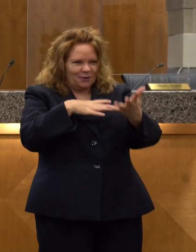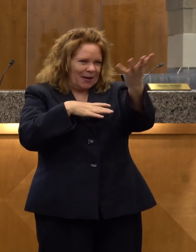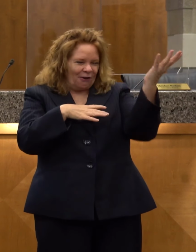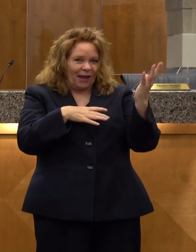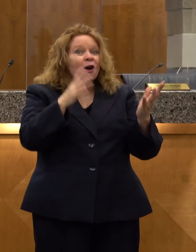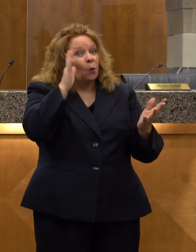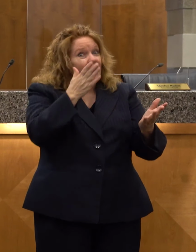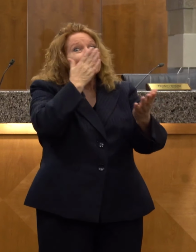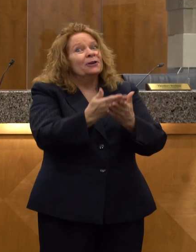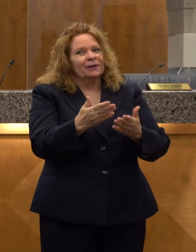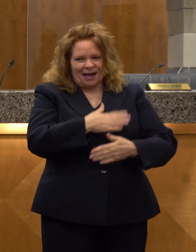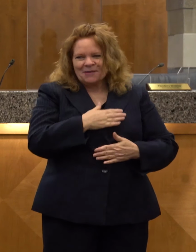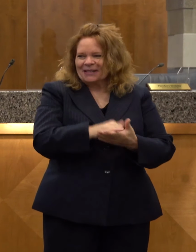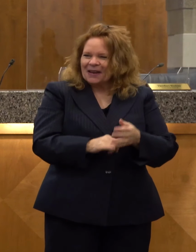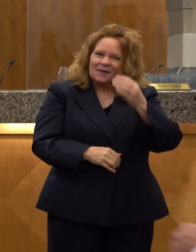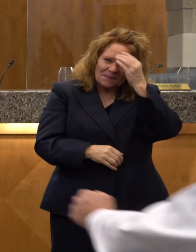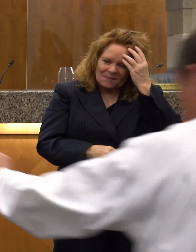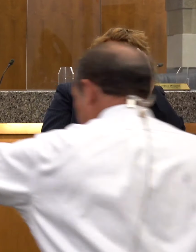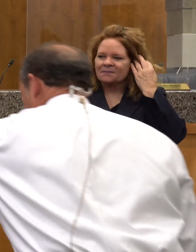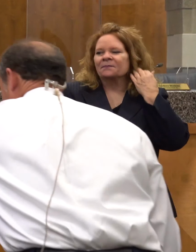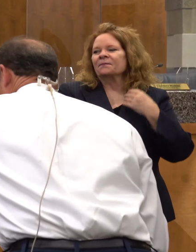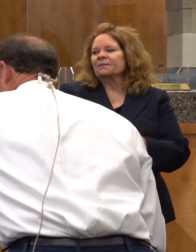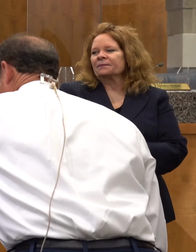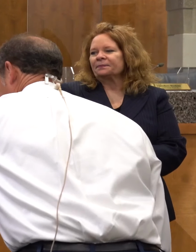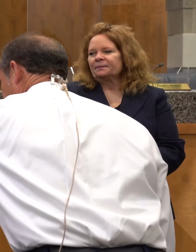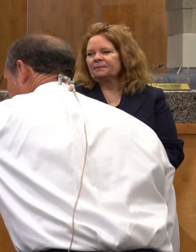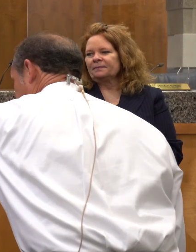is gonna be good. I appreciate it.